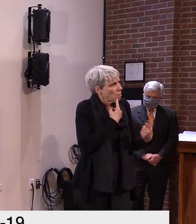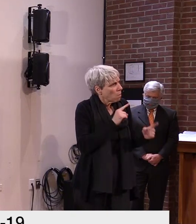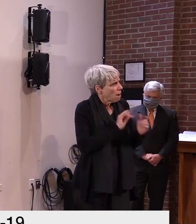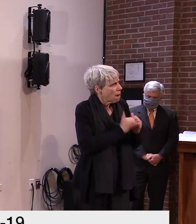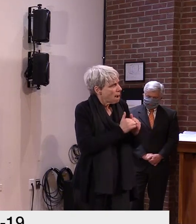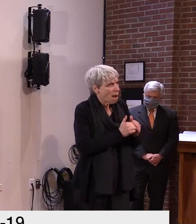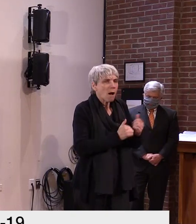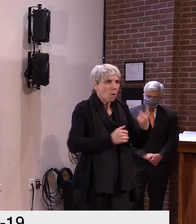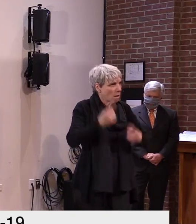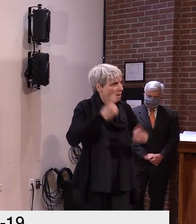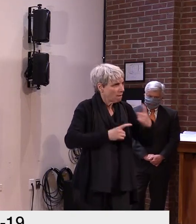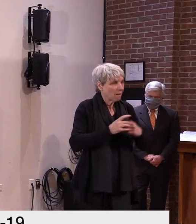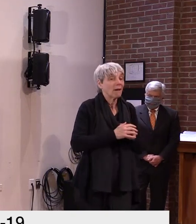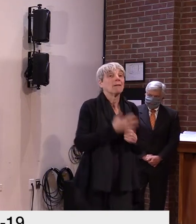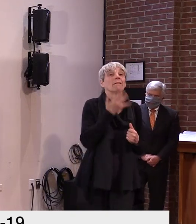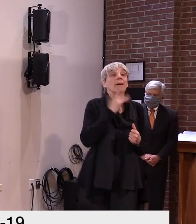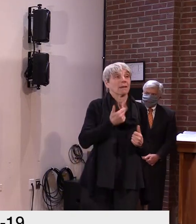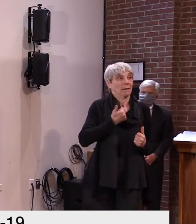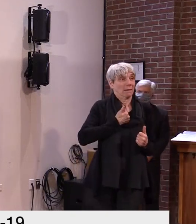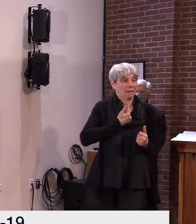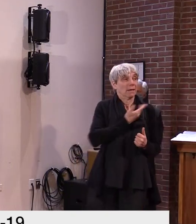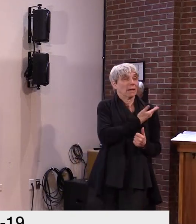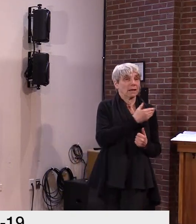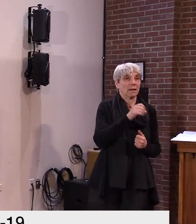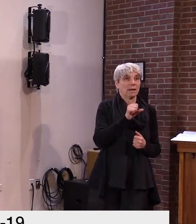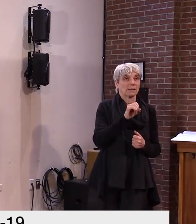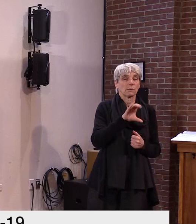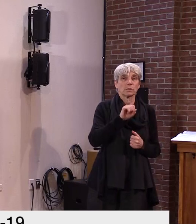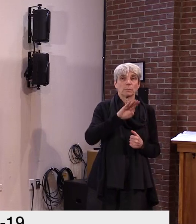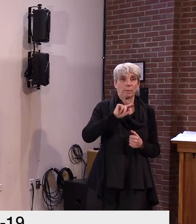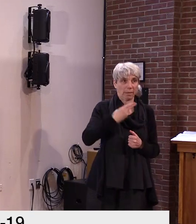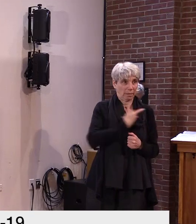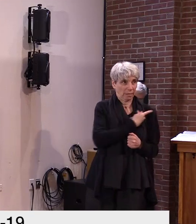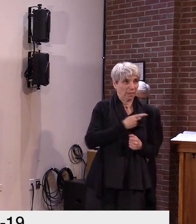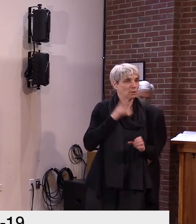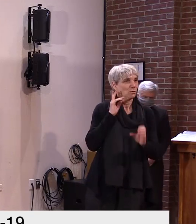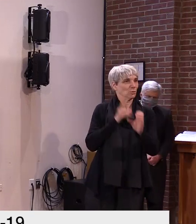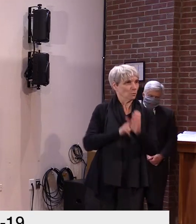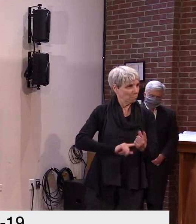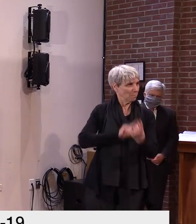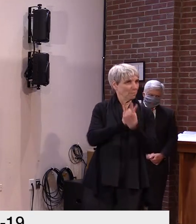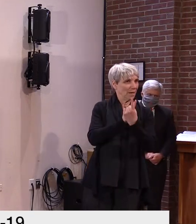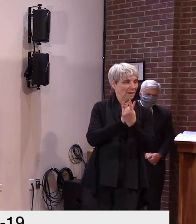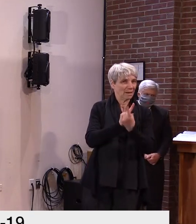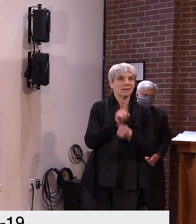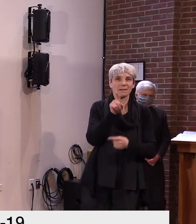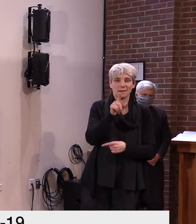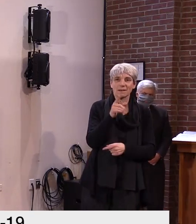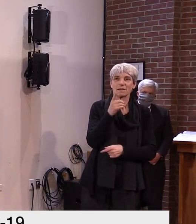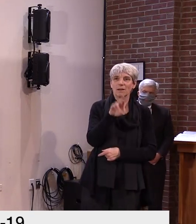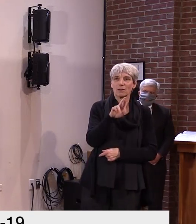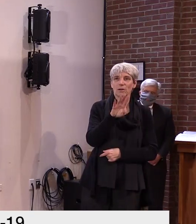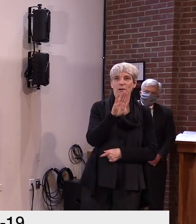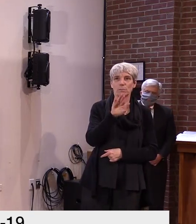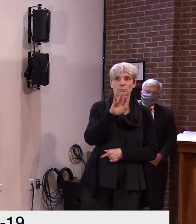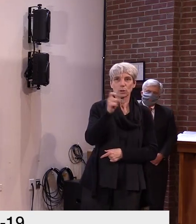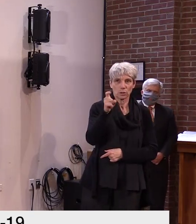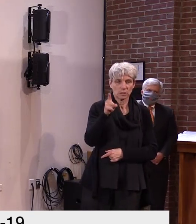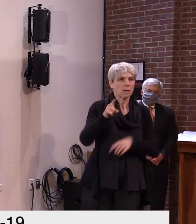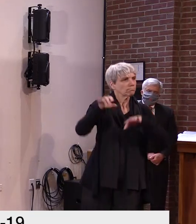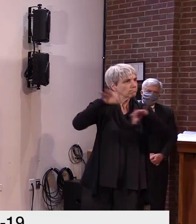Secretary Smith and I also were fortunate to have the chance to speak with Dr. Birx, and she was impressed with the college restart